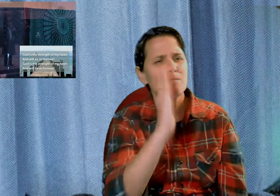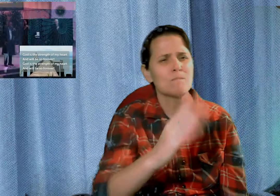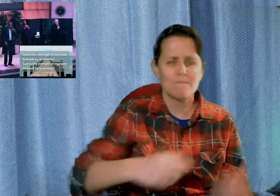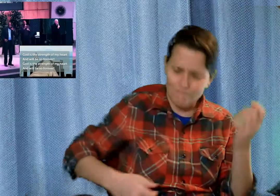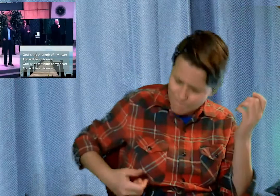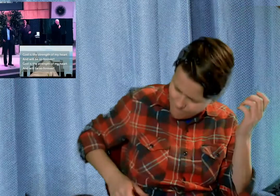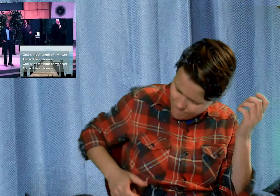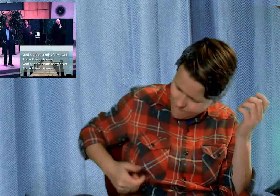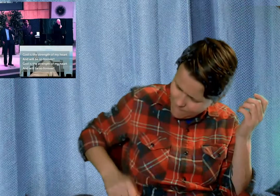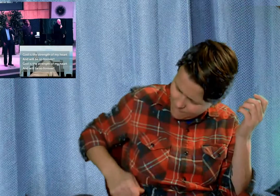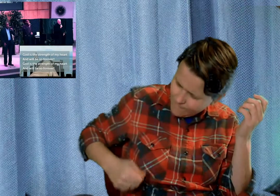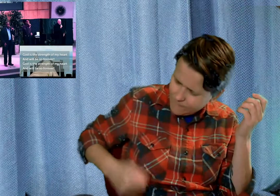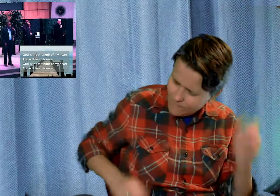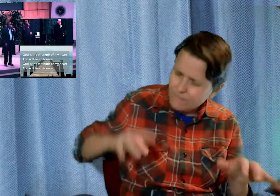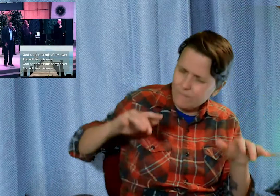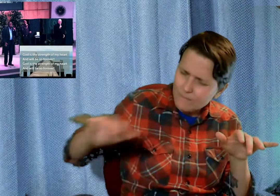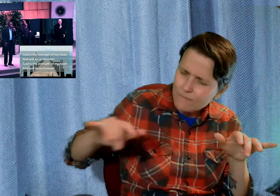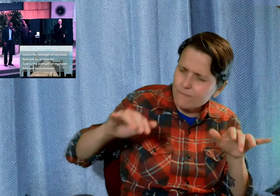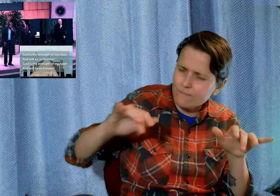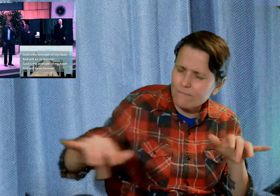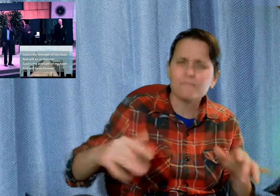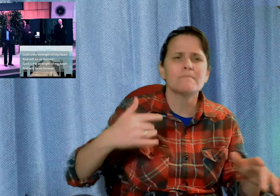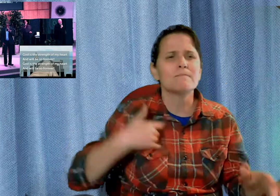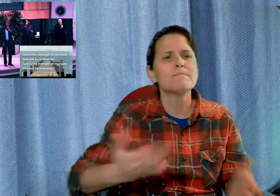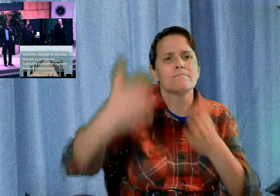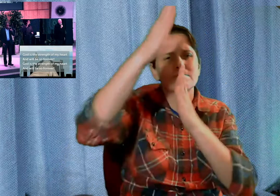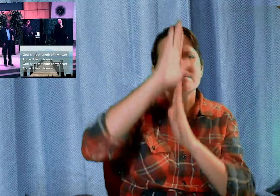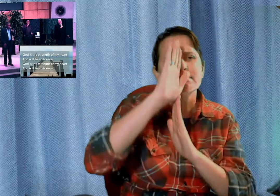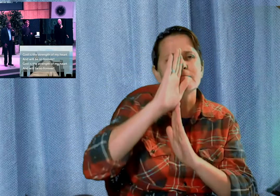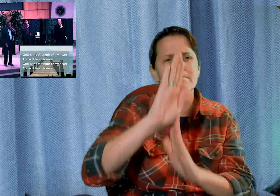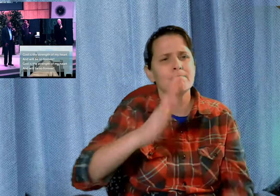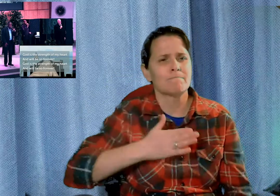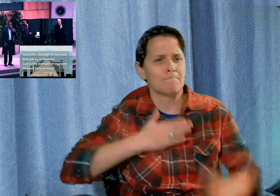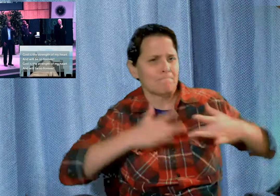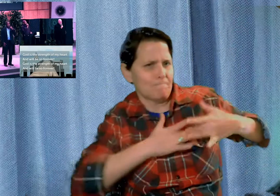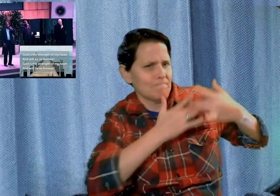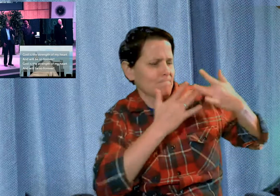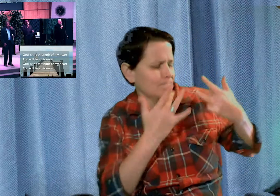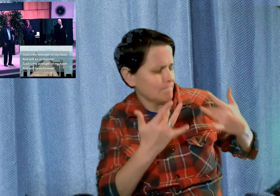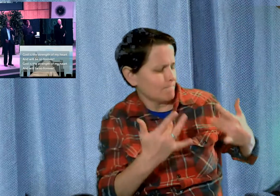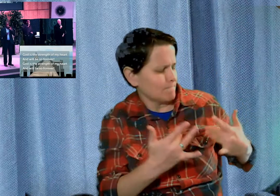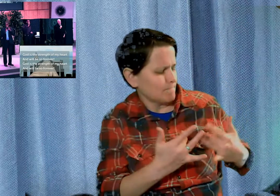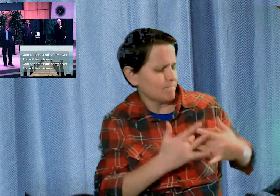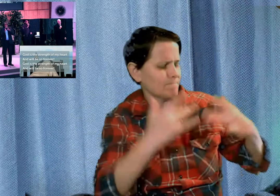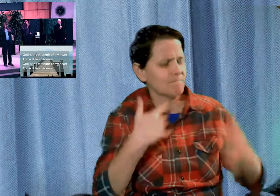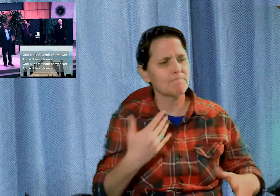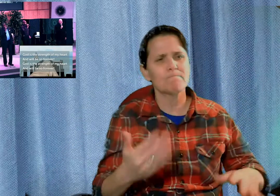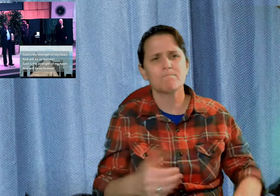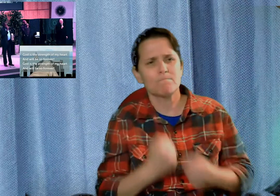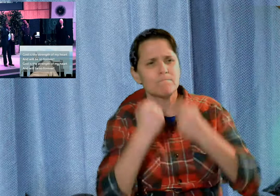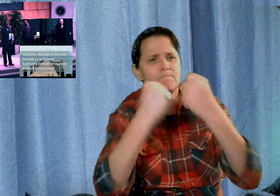forever. God is the strength of my heart, and will be so